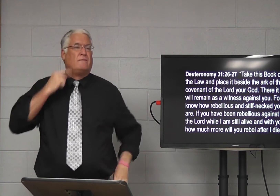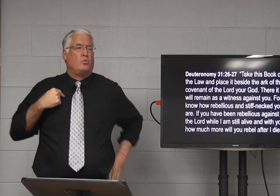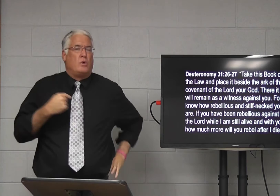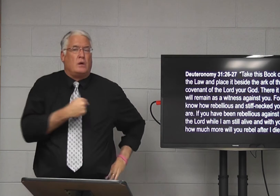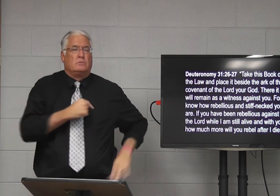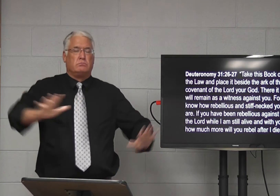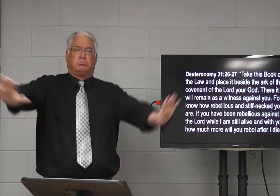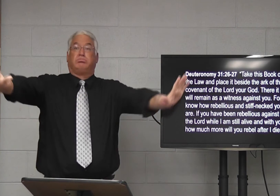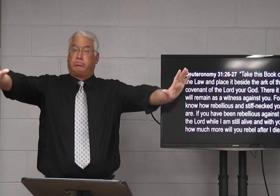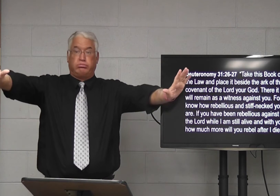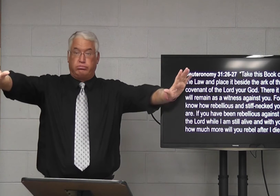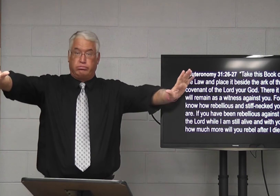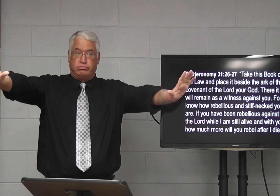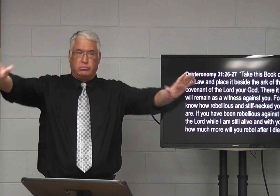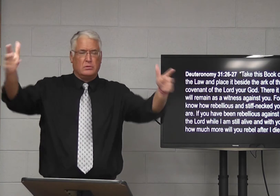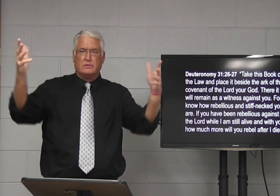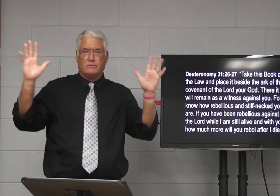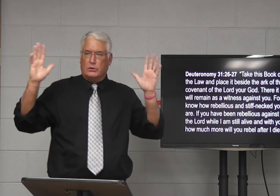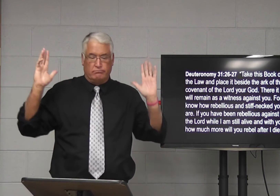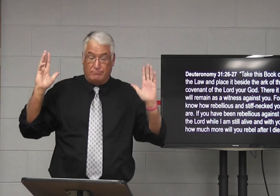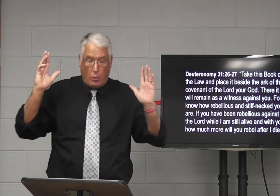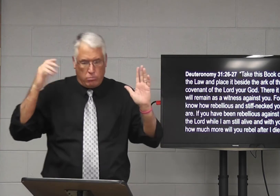the earth, he already had mercy for us.